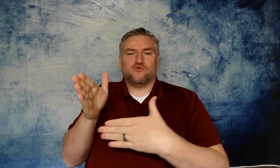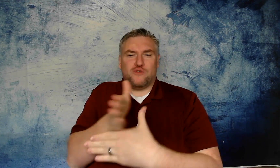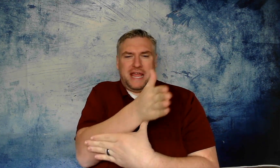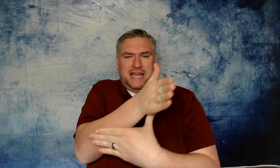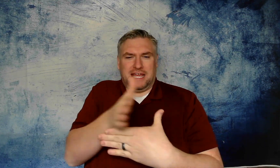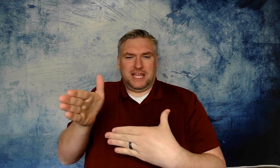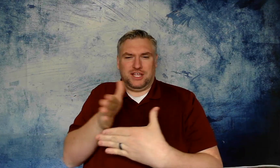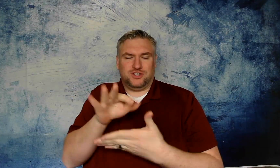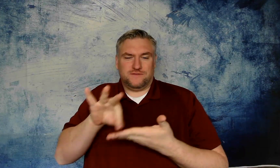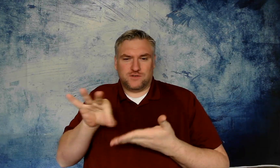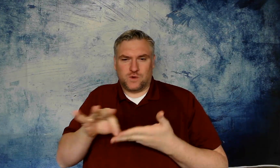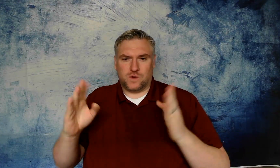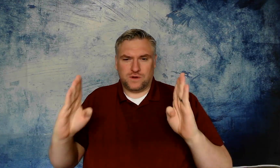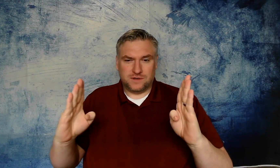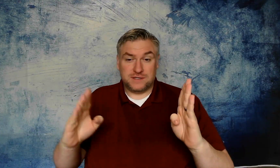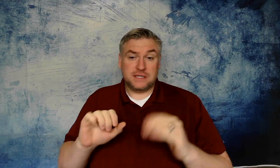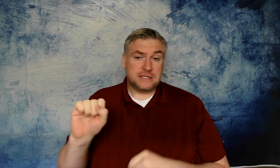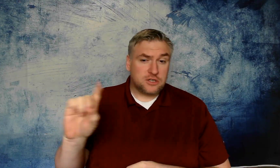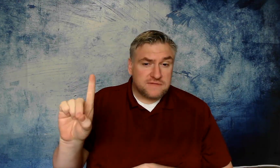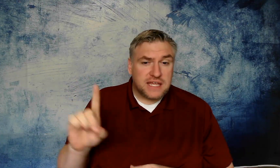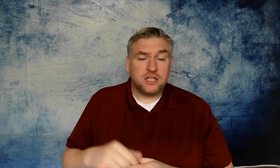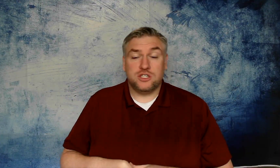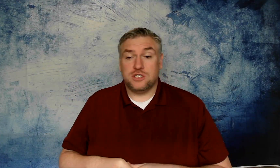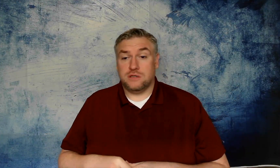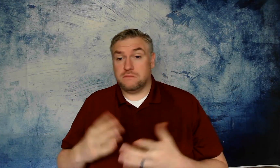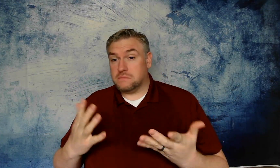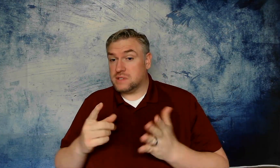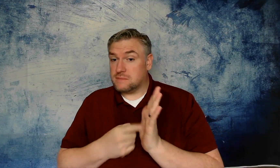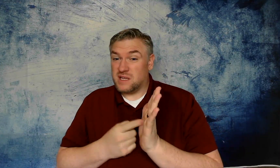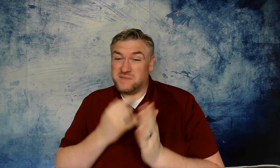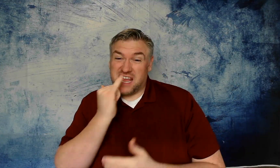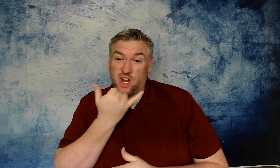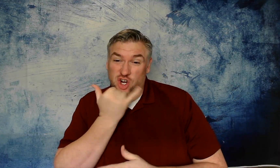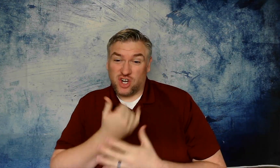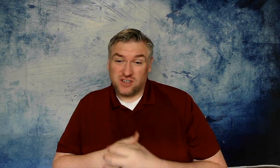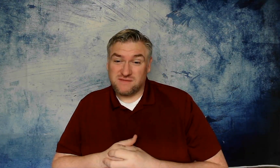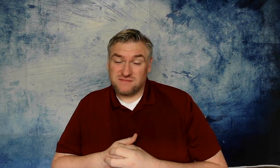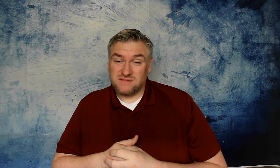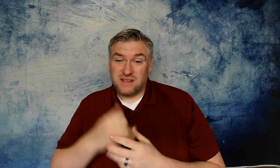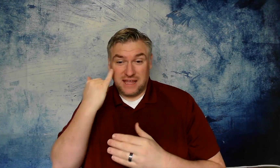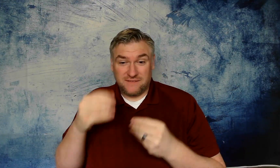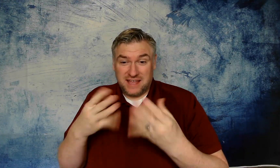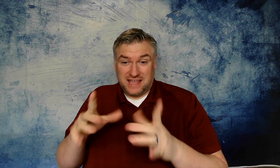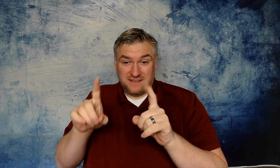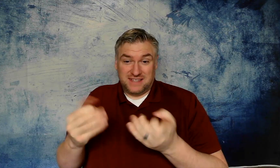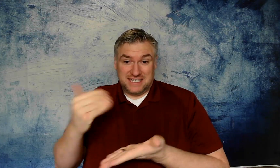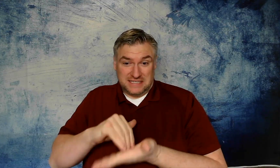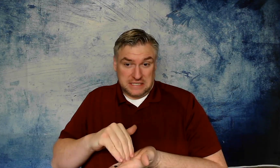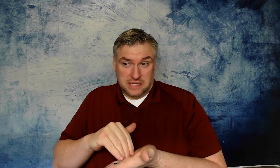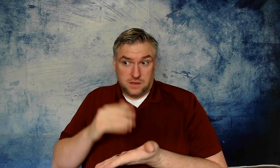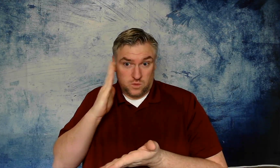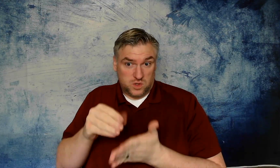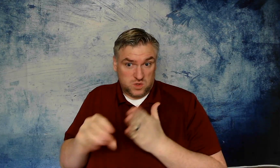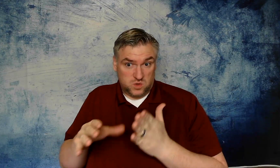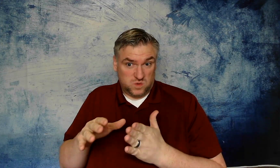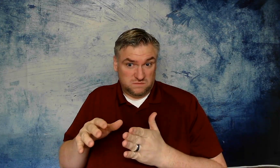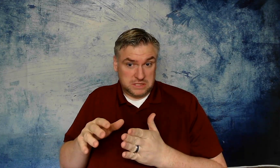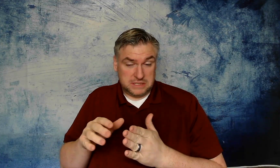So we have to think about the range of scores. So standard deviation, sometimes the error. If we gave the test again, would the